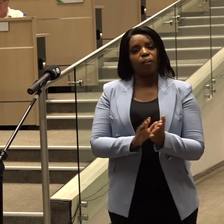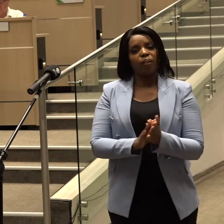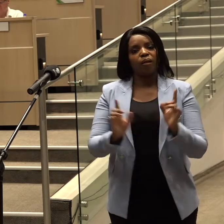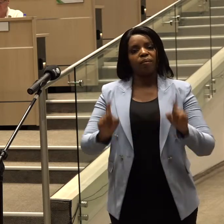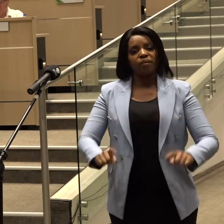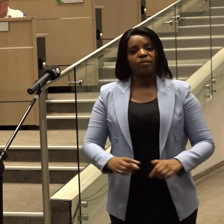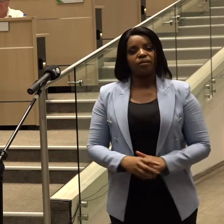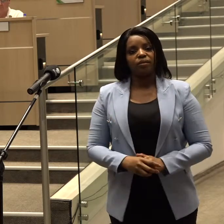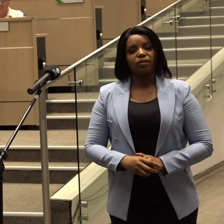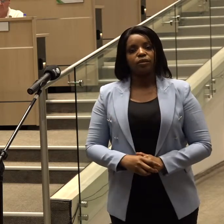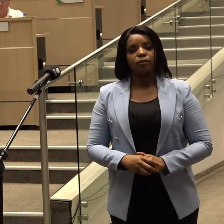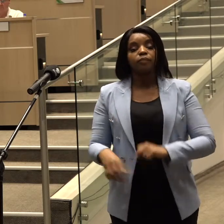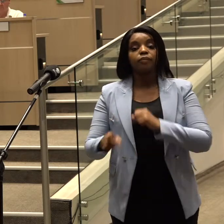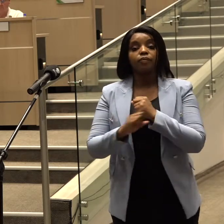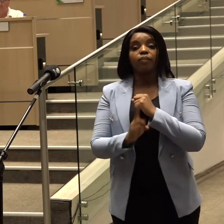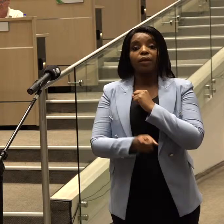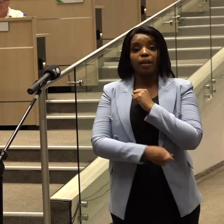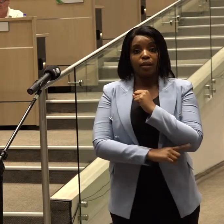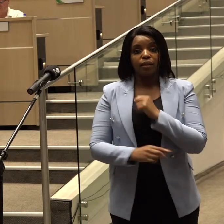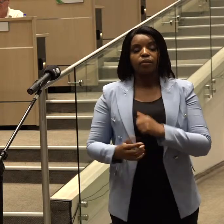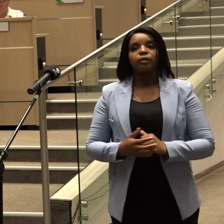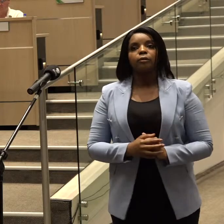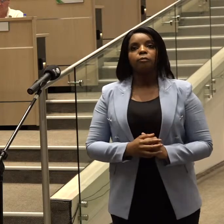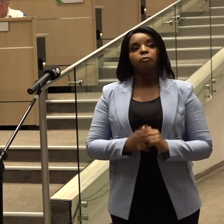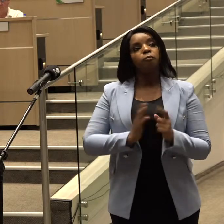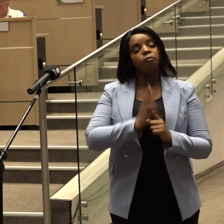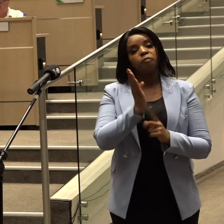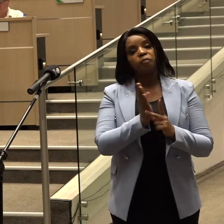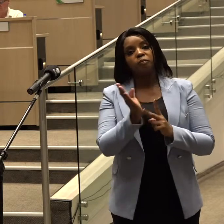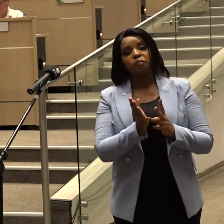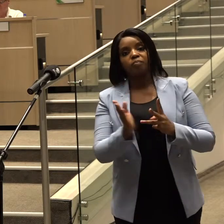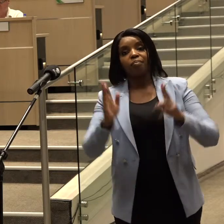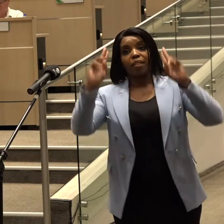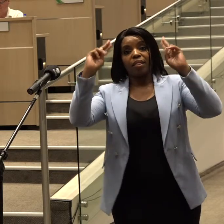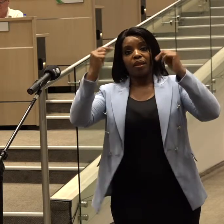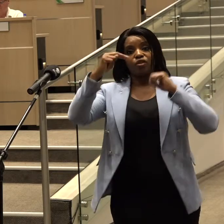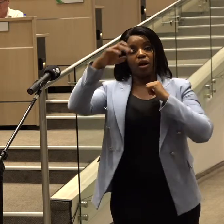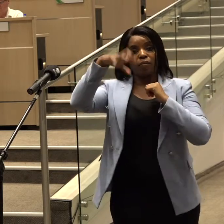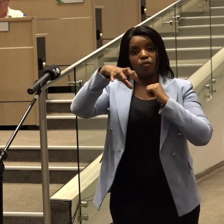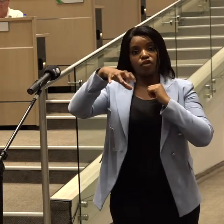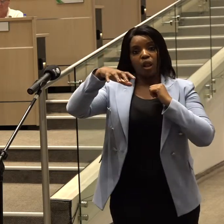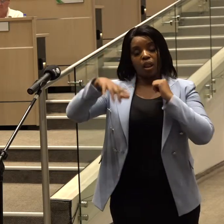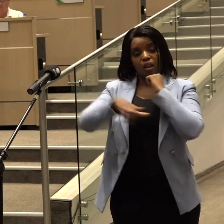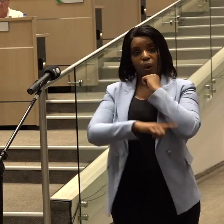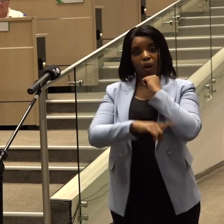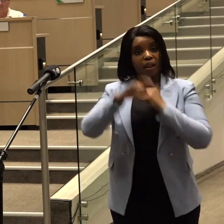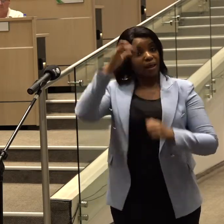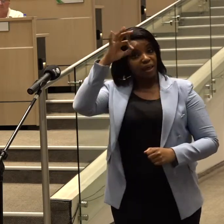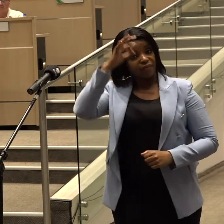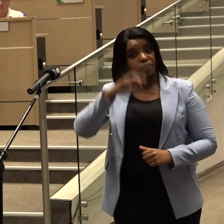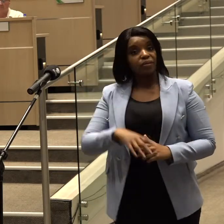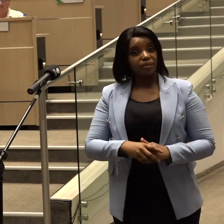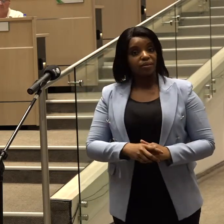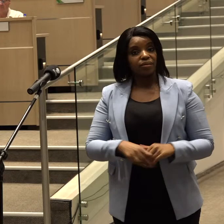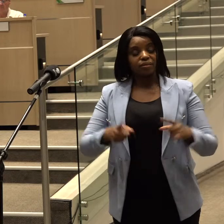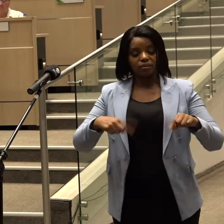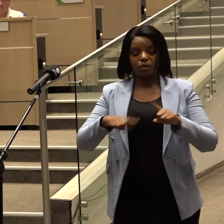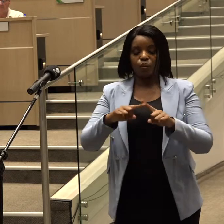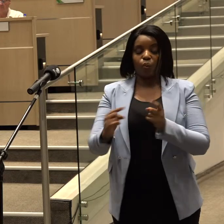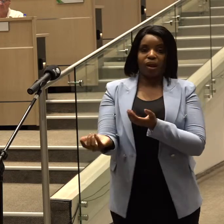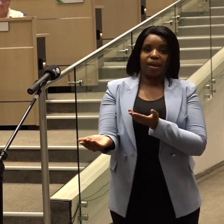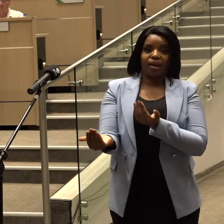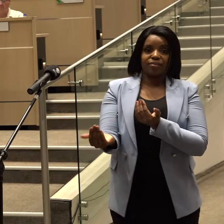let me also indicate that in the three spheres of government we would have expected that the city